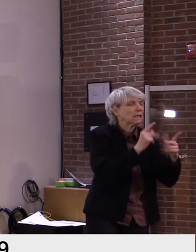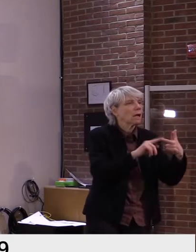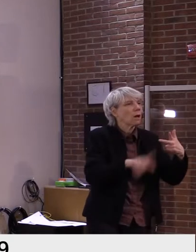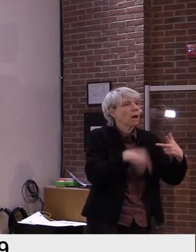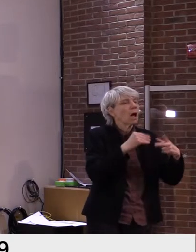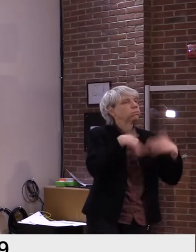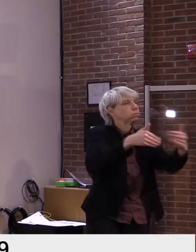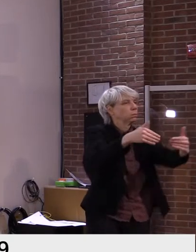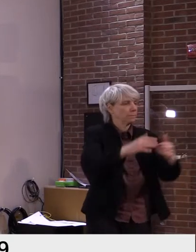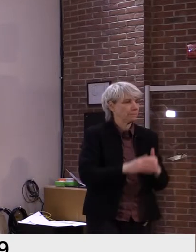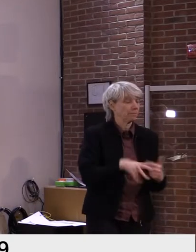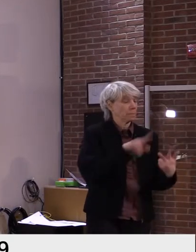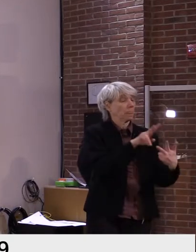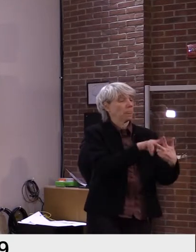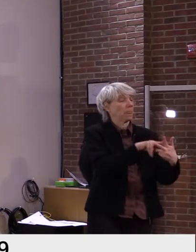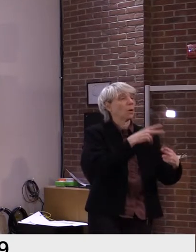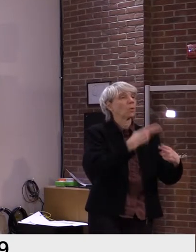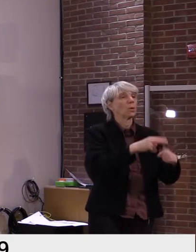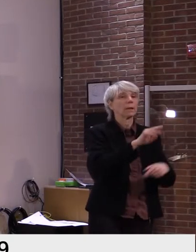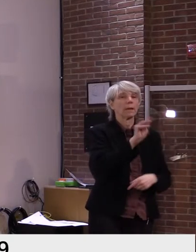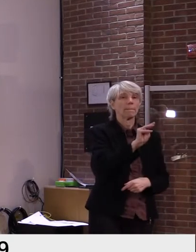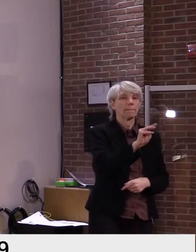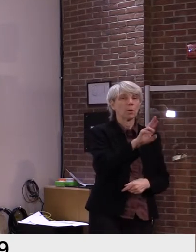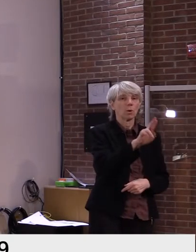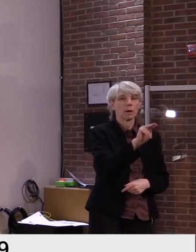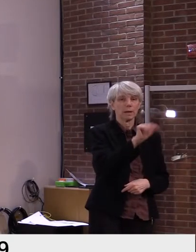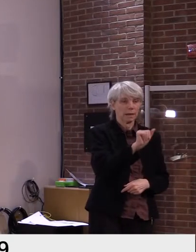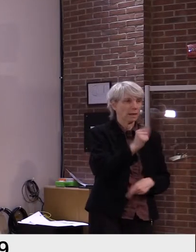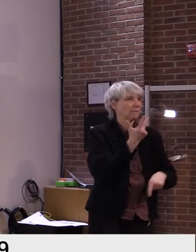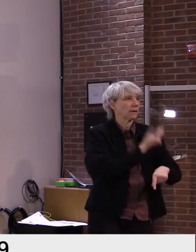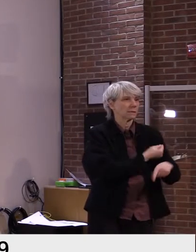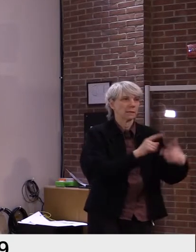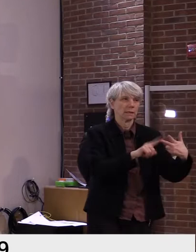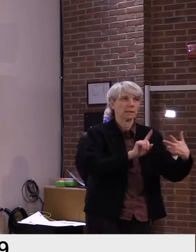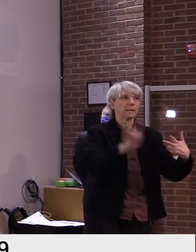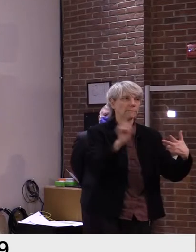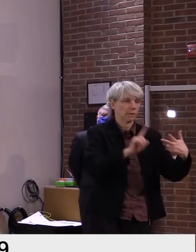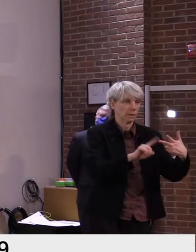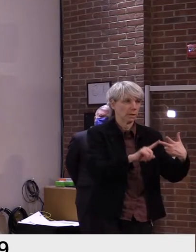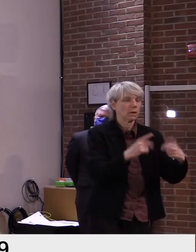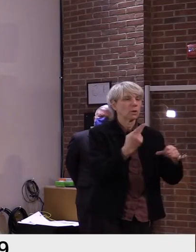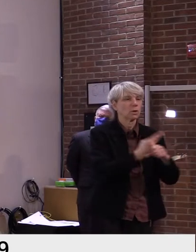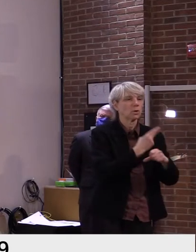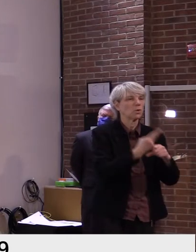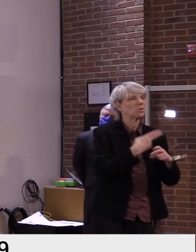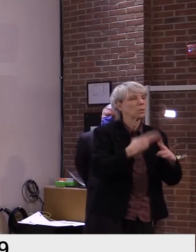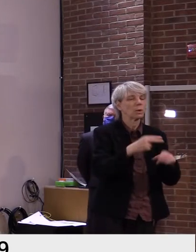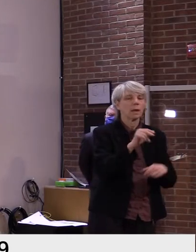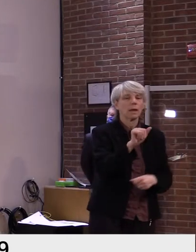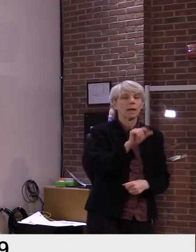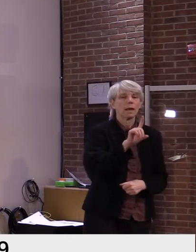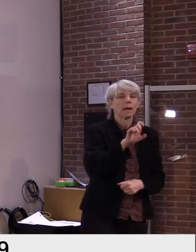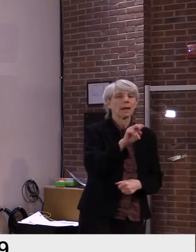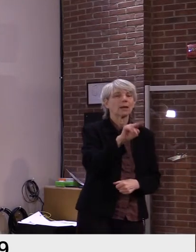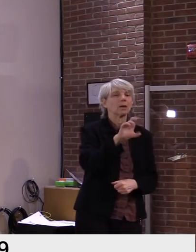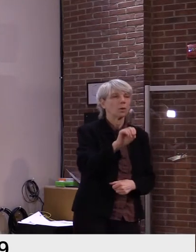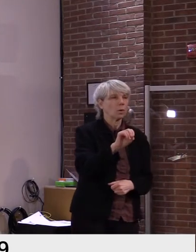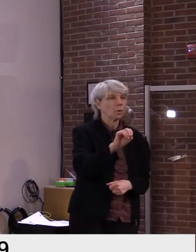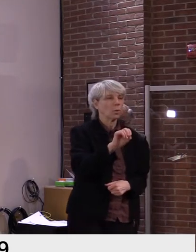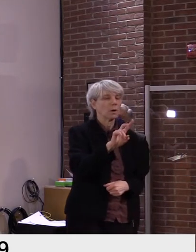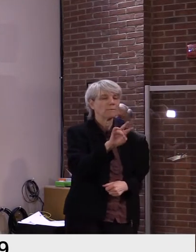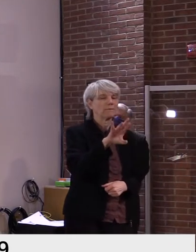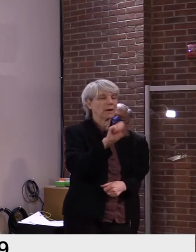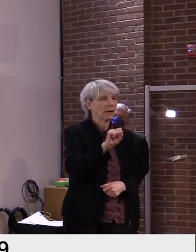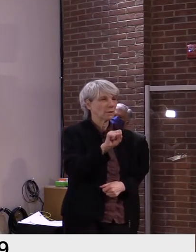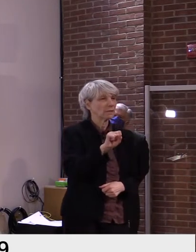the mRNA vaccines we've been using. It uses an adenovirus vector that cannot replicate in the